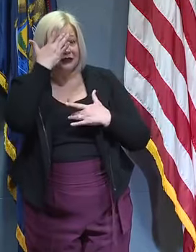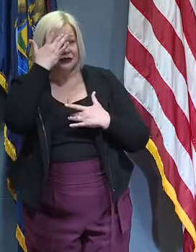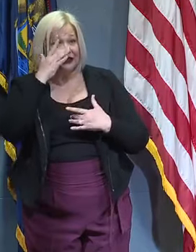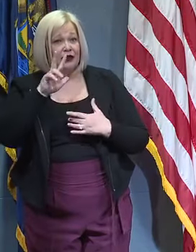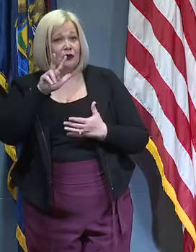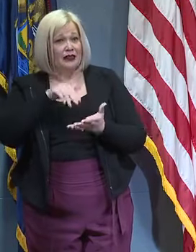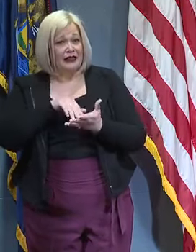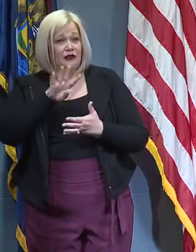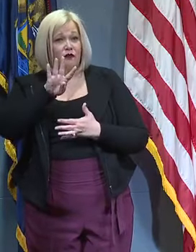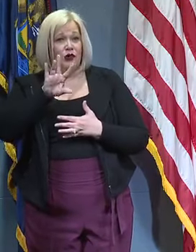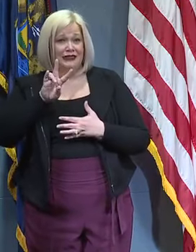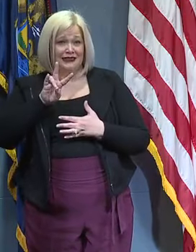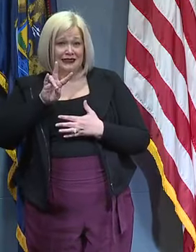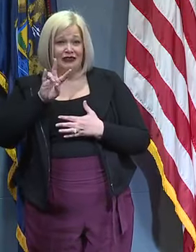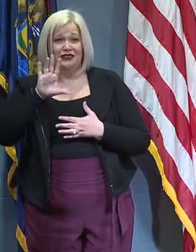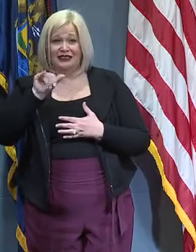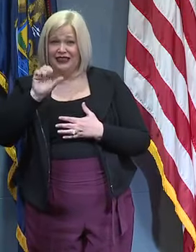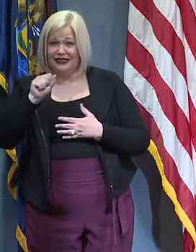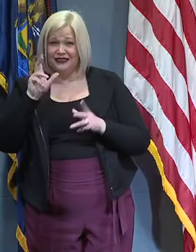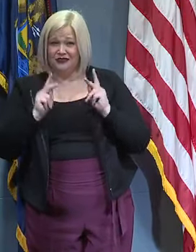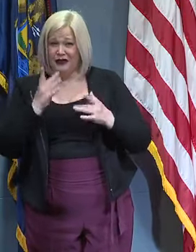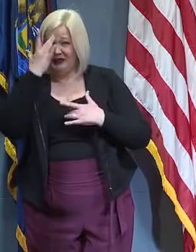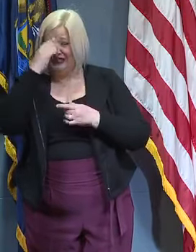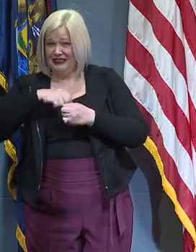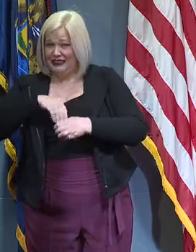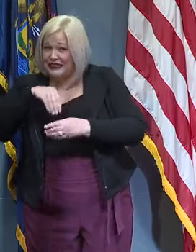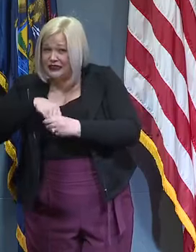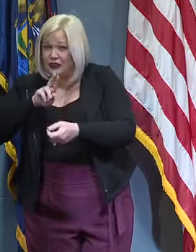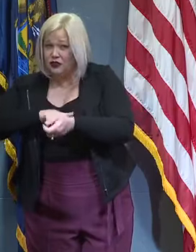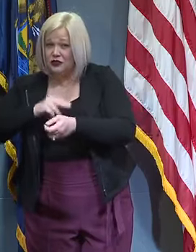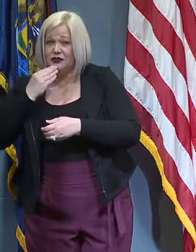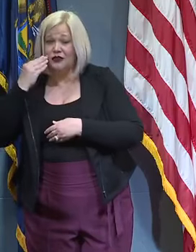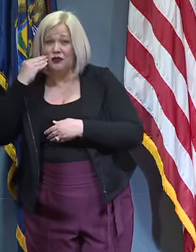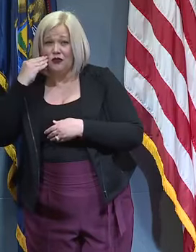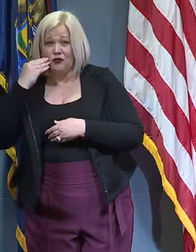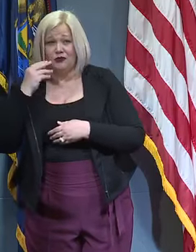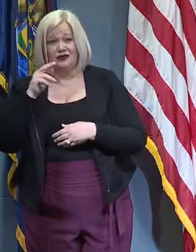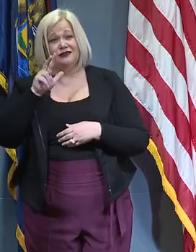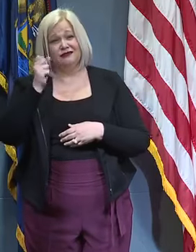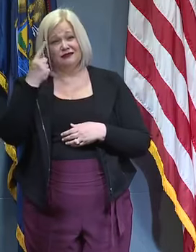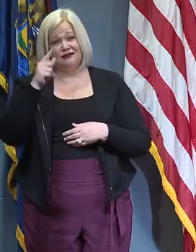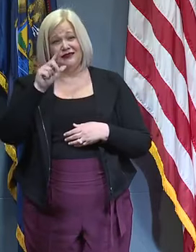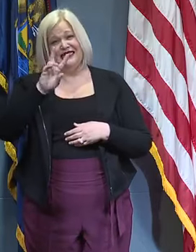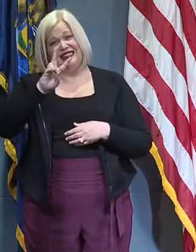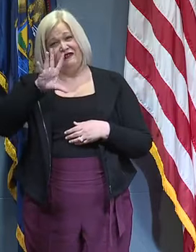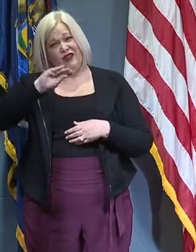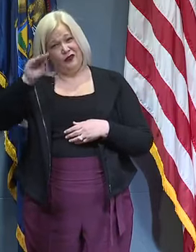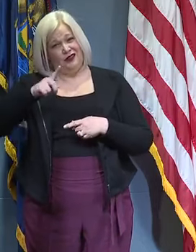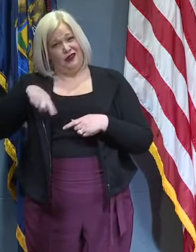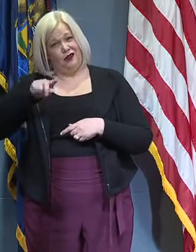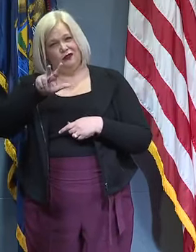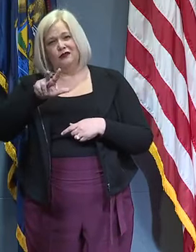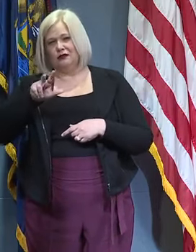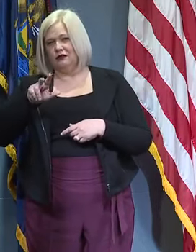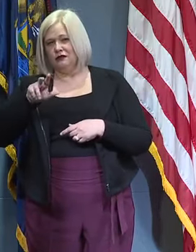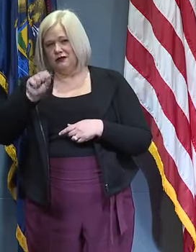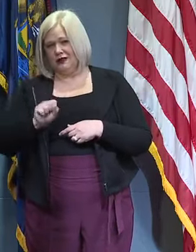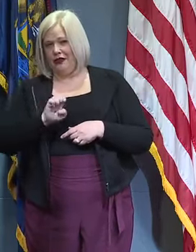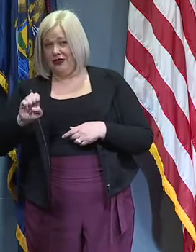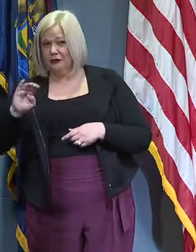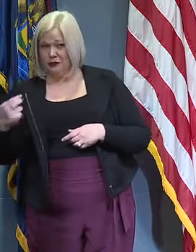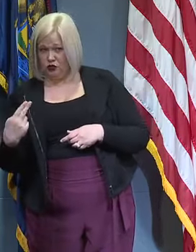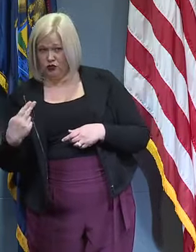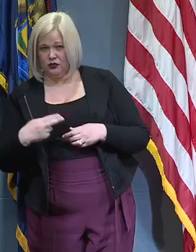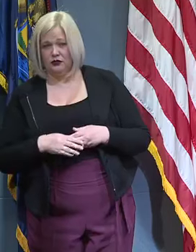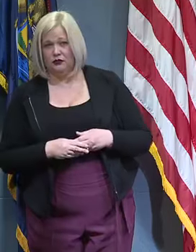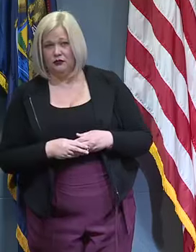3,047 cases of COVID-19, with roughly three quarters of those being in the southeast part of the state. We must closely monitor